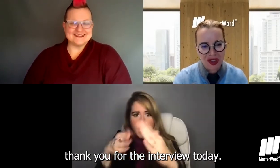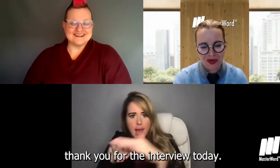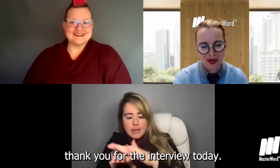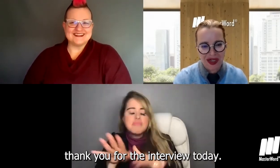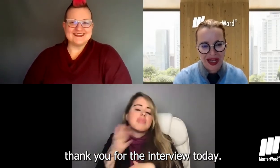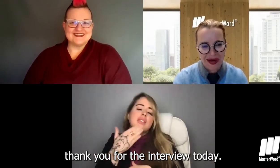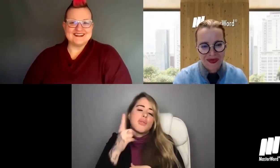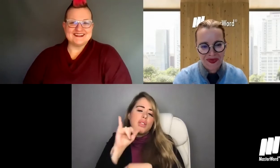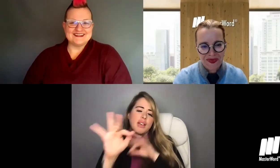interview today.